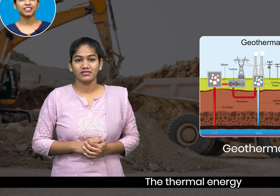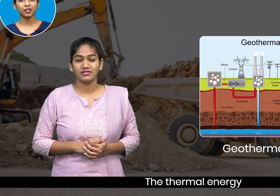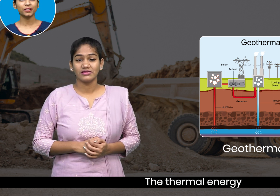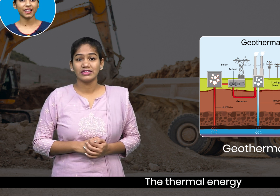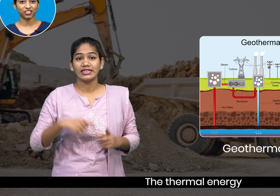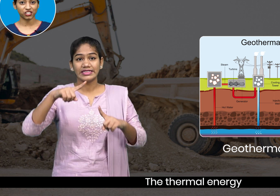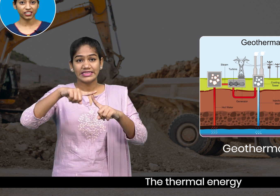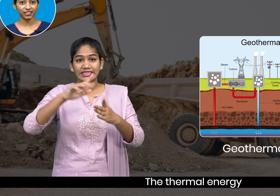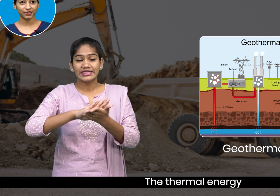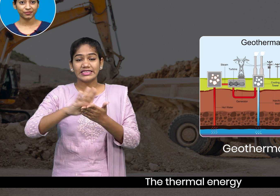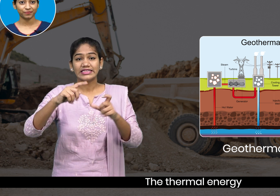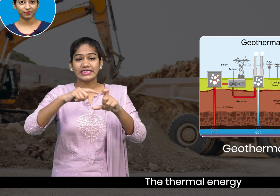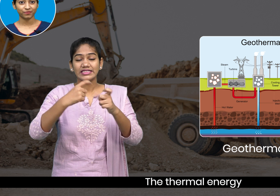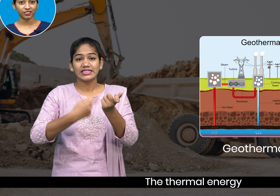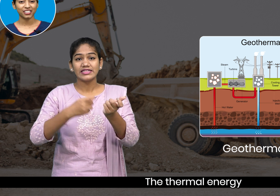The thermal energy